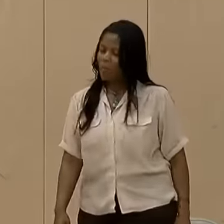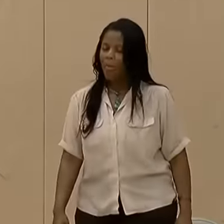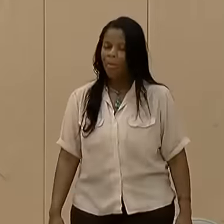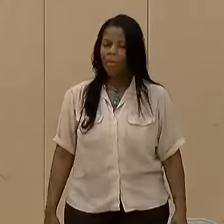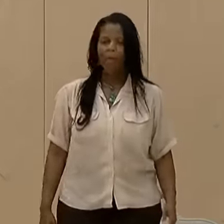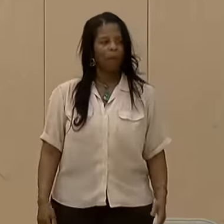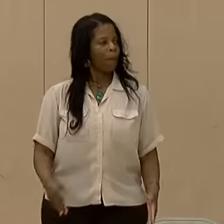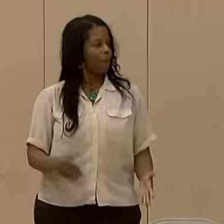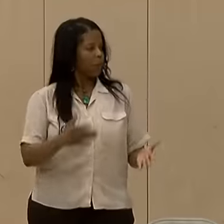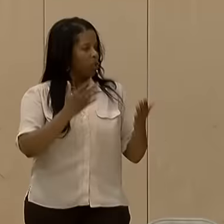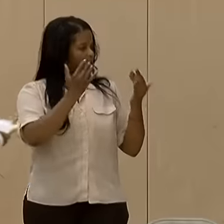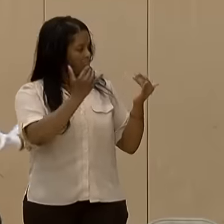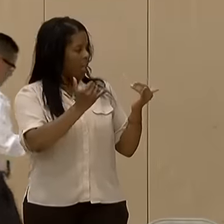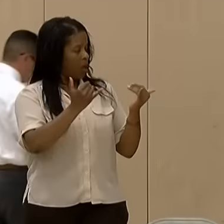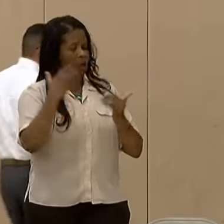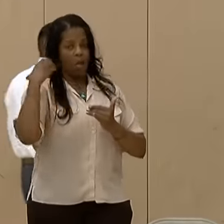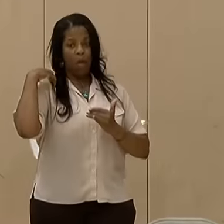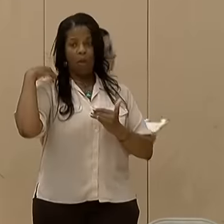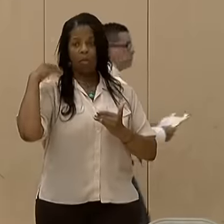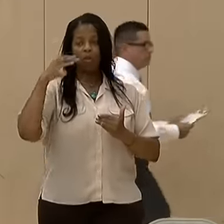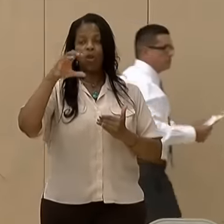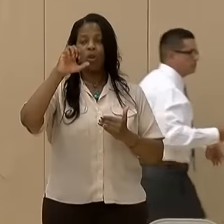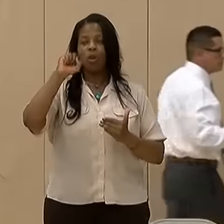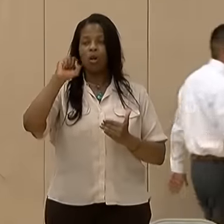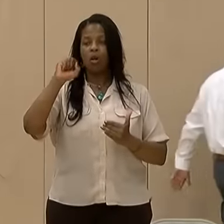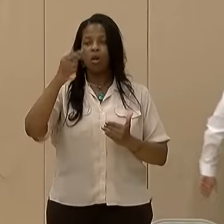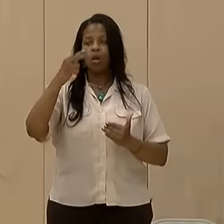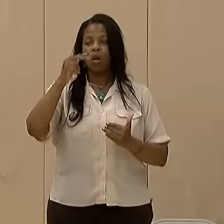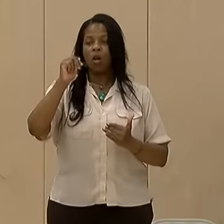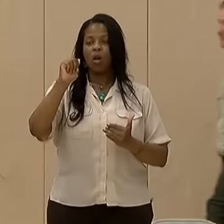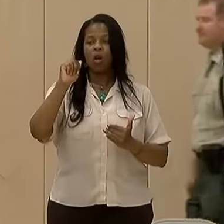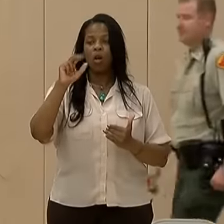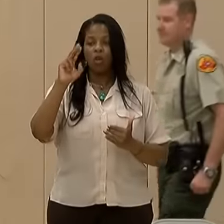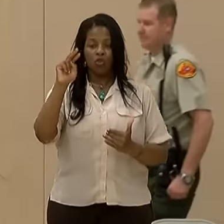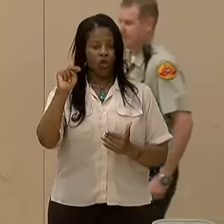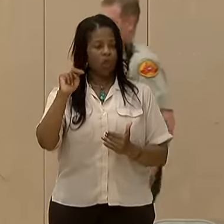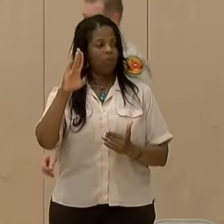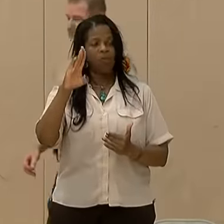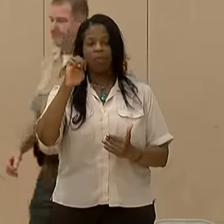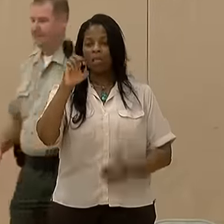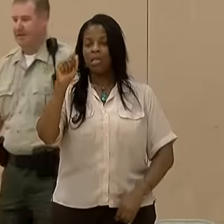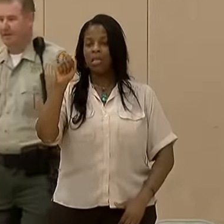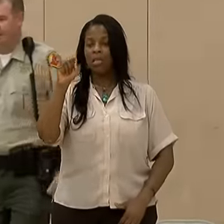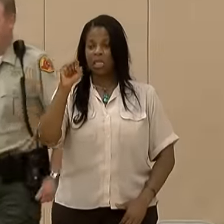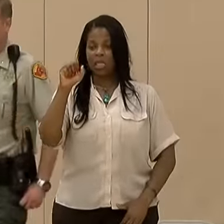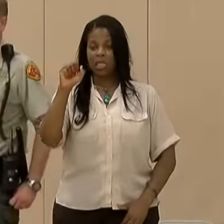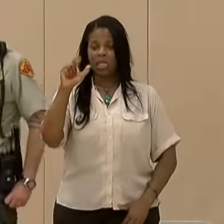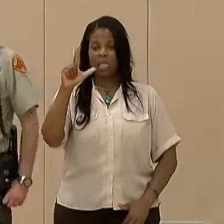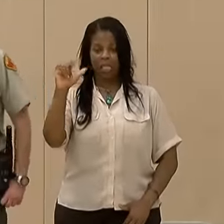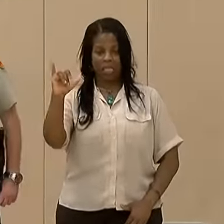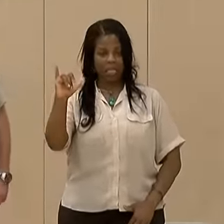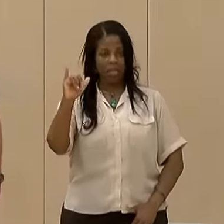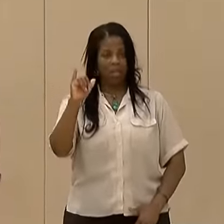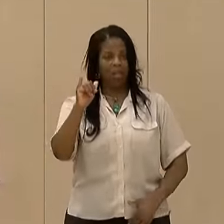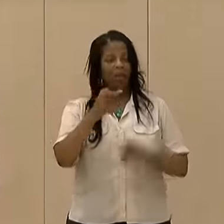I'm going to bring up Commander Sean Beasley from Kern County Sheriff's Department. He'd like to make a few comments as well.